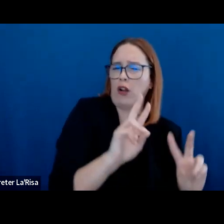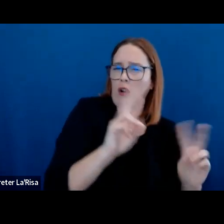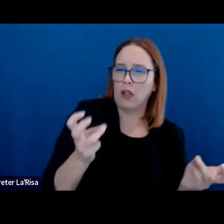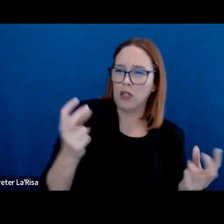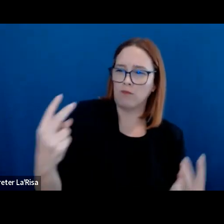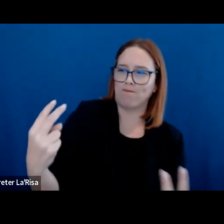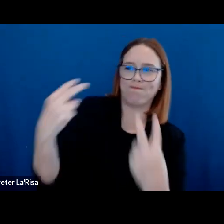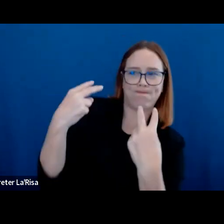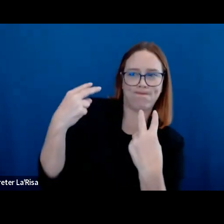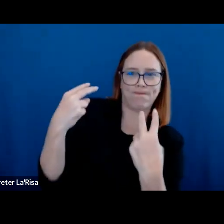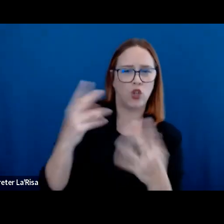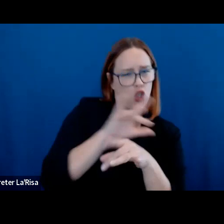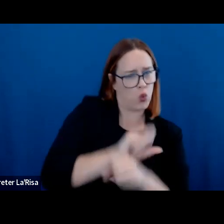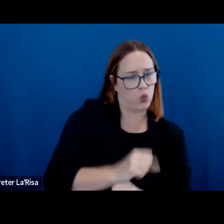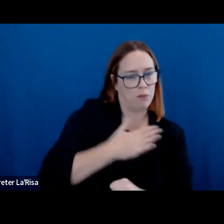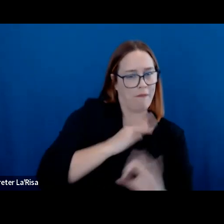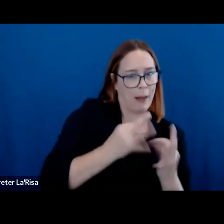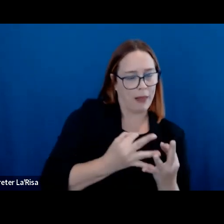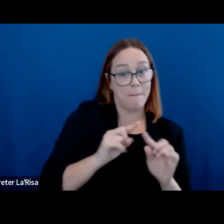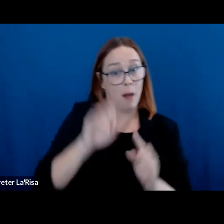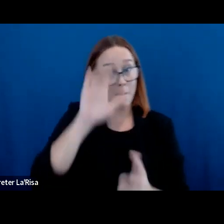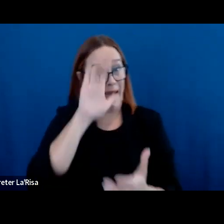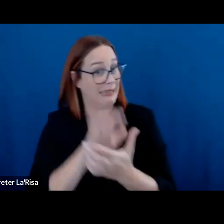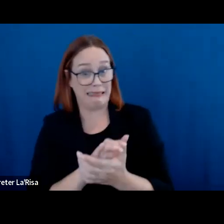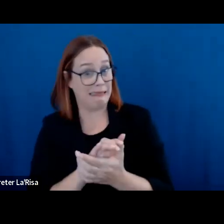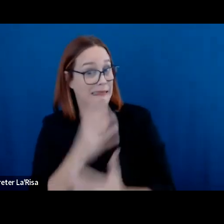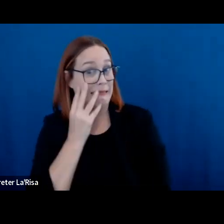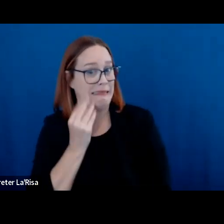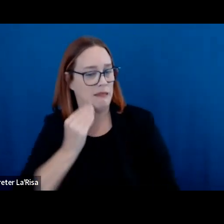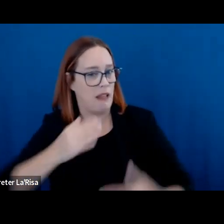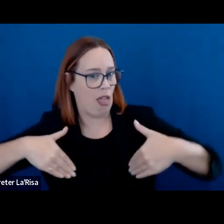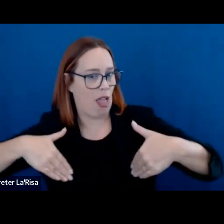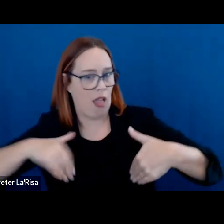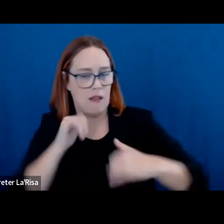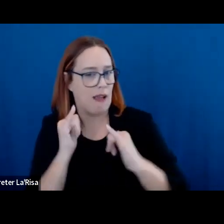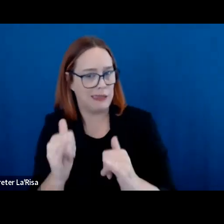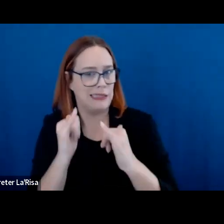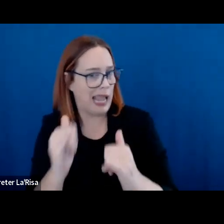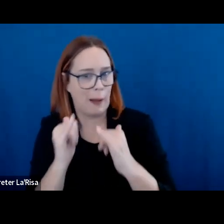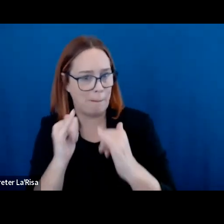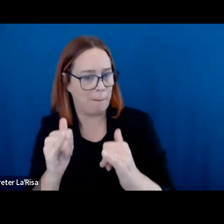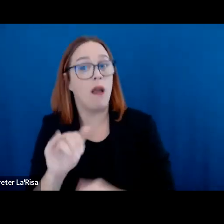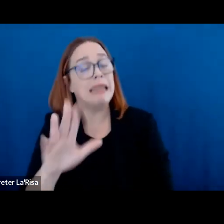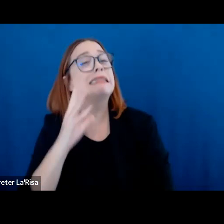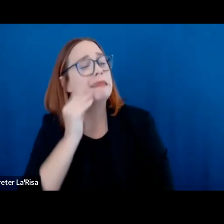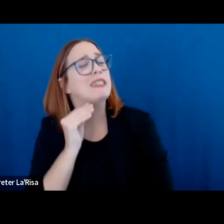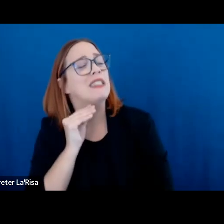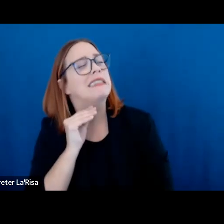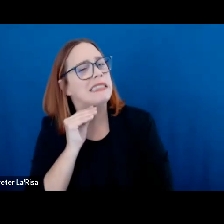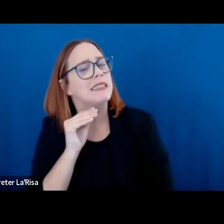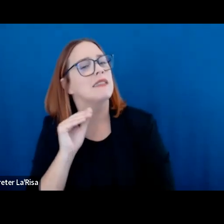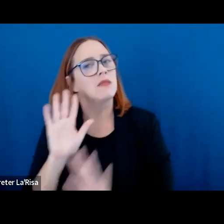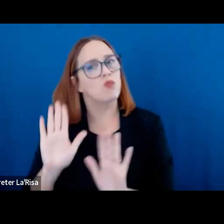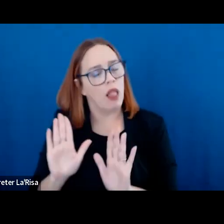my husband had not had that same experience that I had. He had the experience, let me say